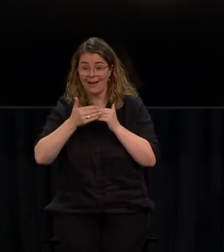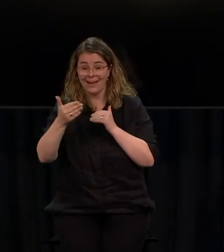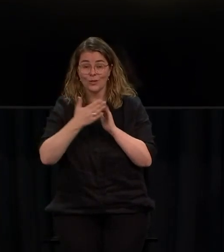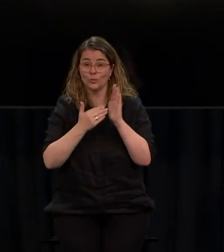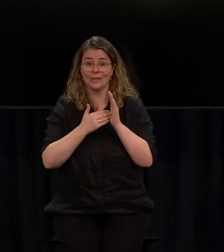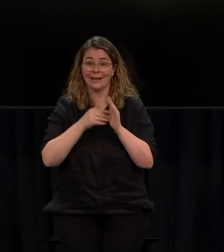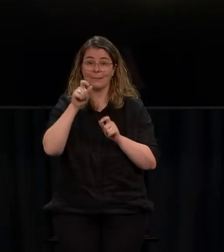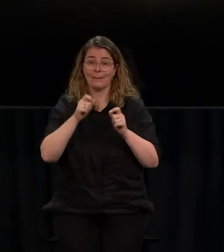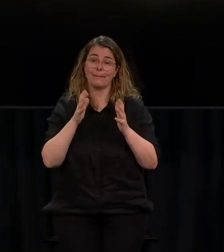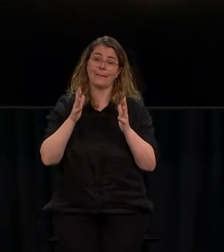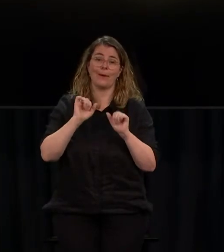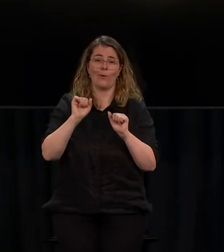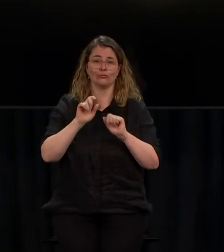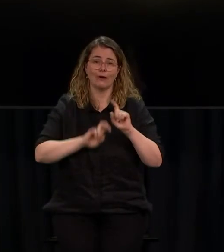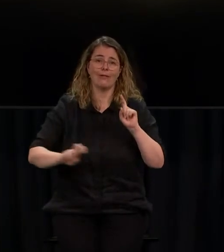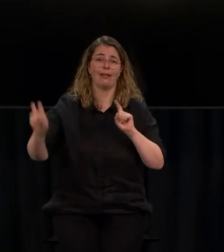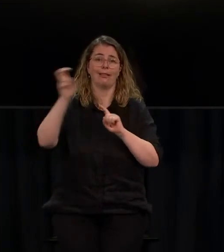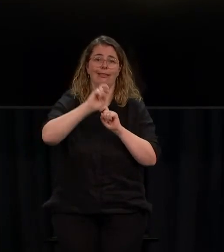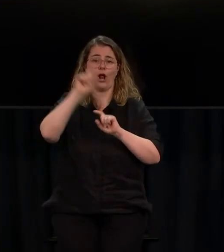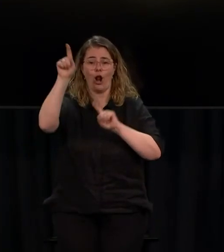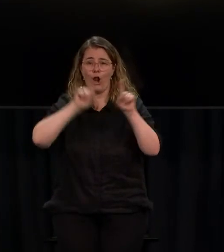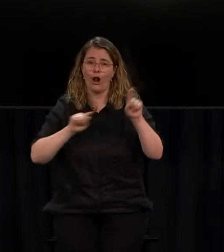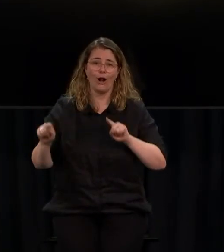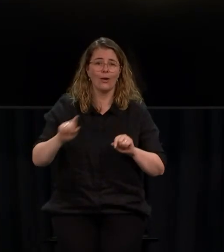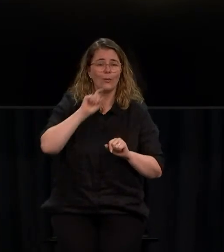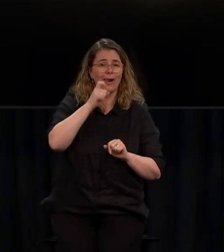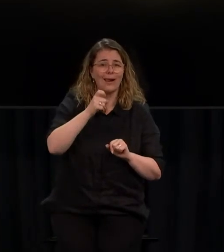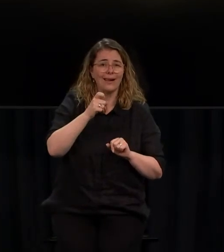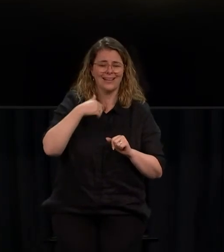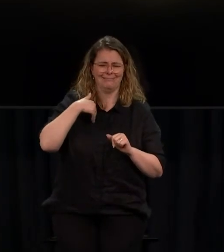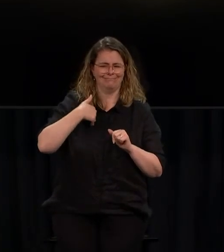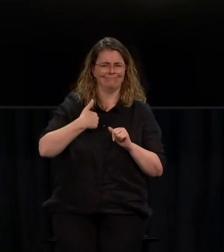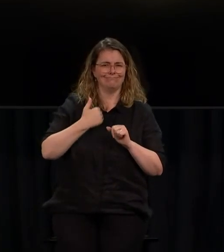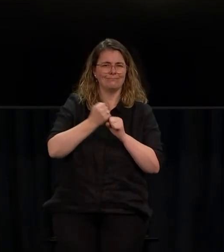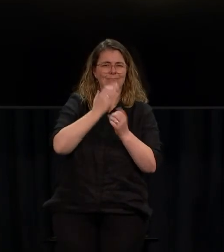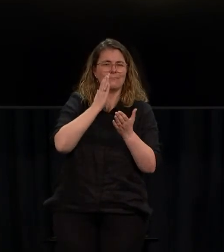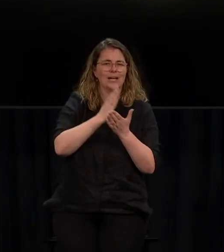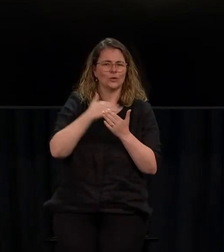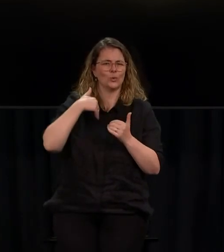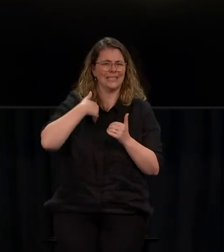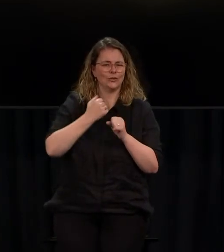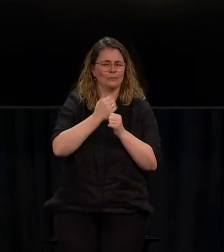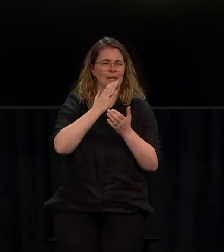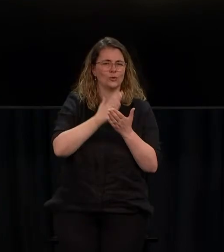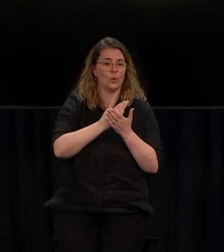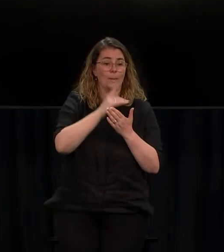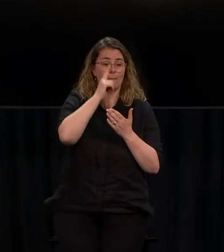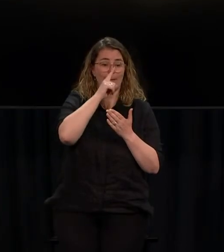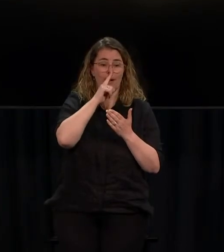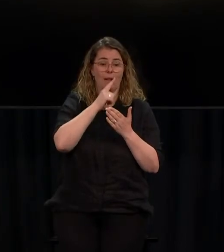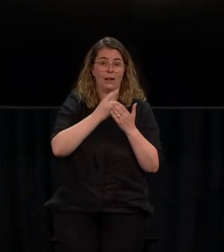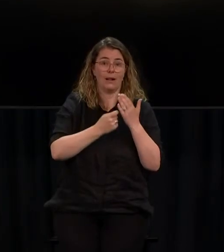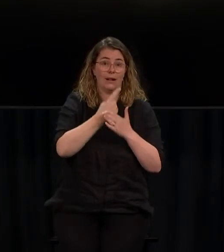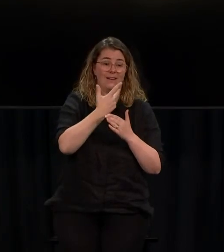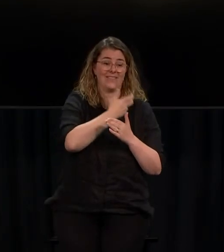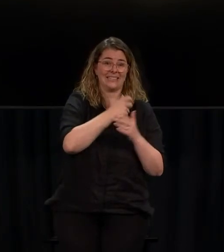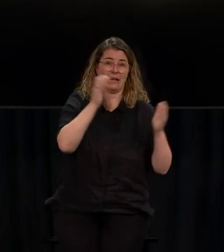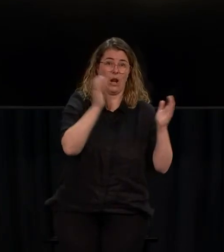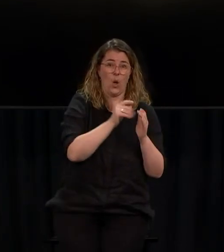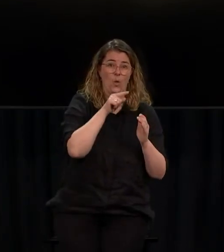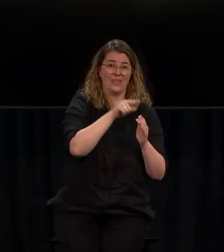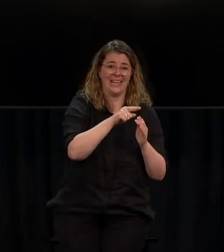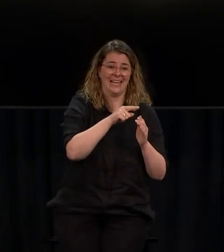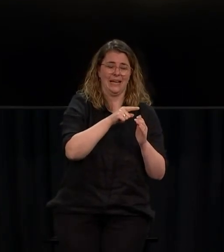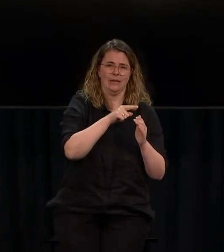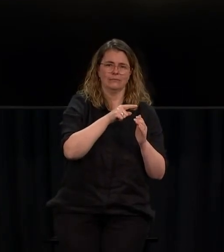travel everywhere. And so we want to make sure that we, it's really important we don't have pockets of low vaccination